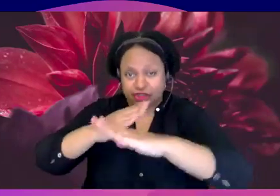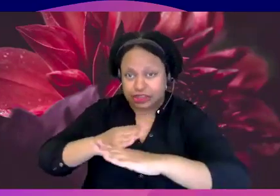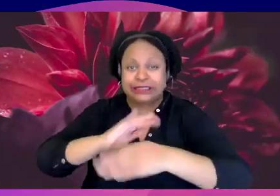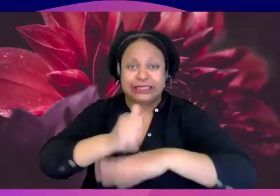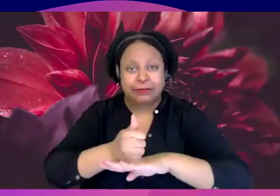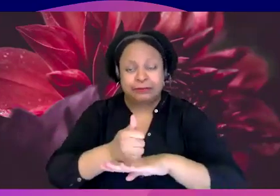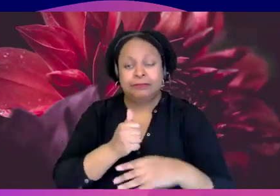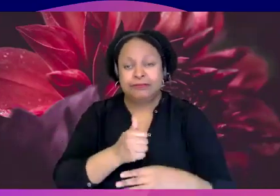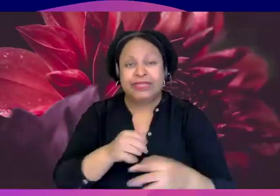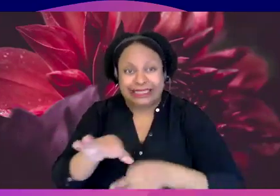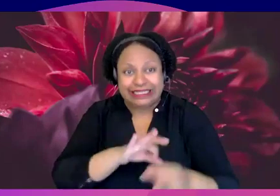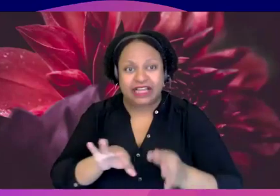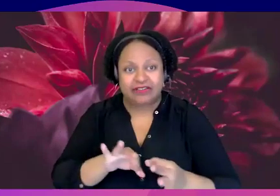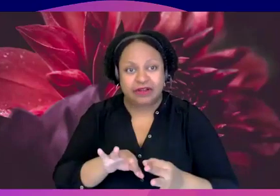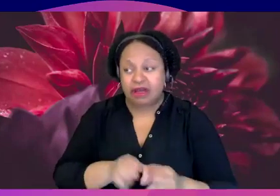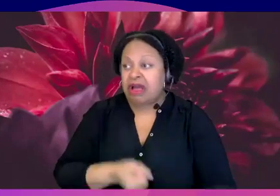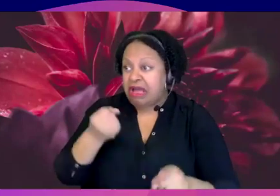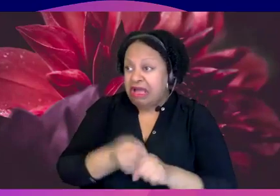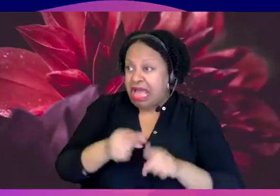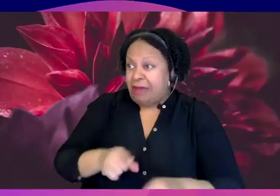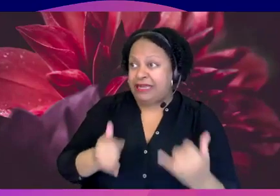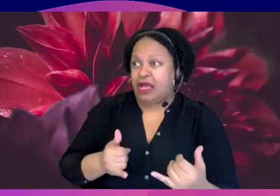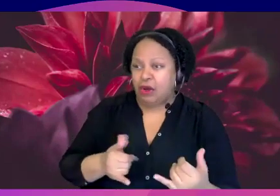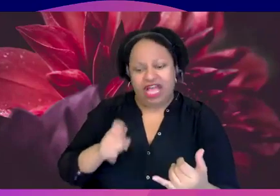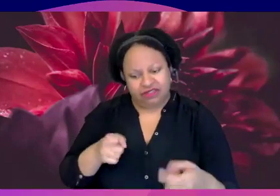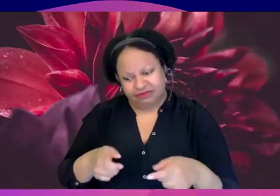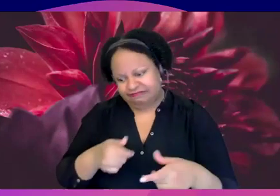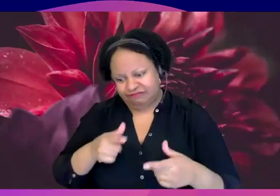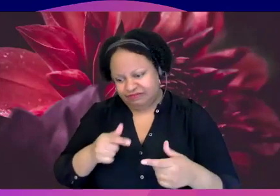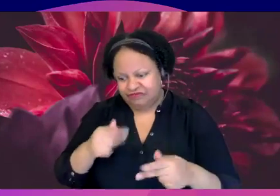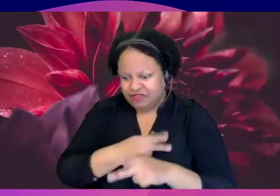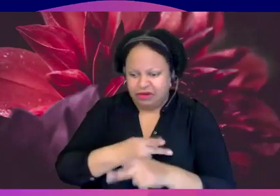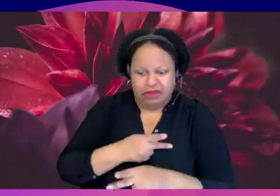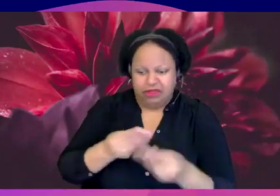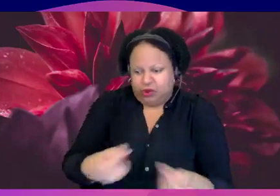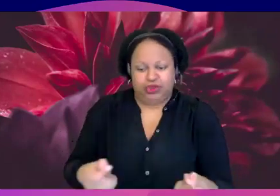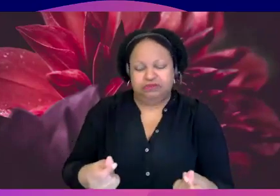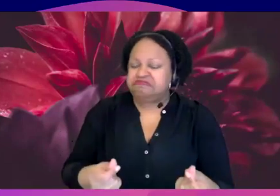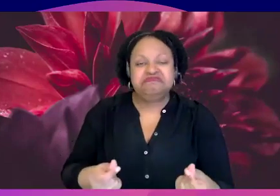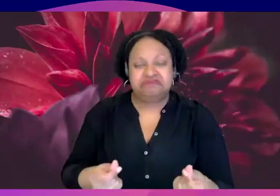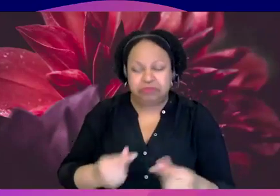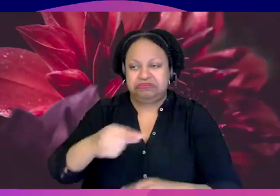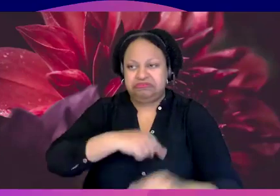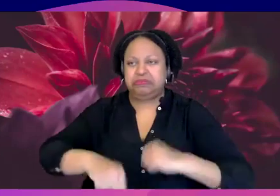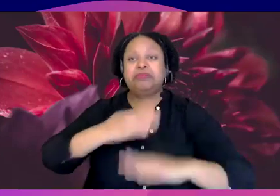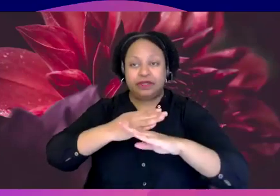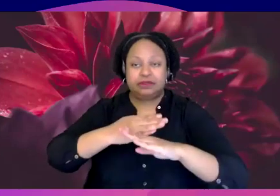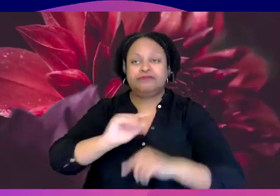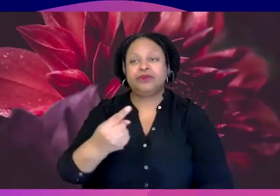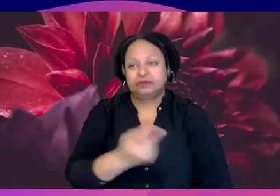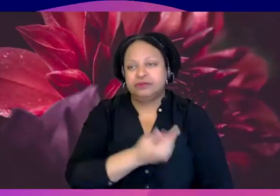just saying, oh, now it's happened, now I guess we got to deal with it.